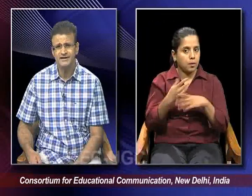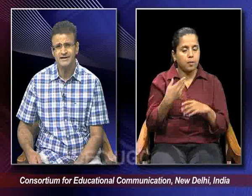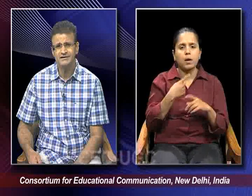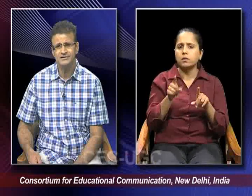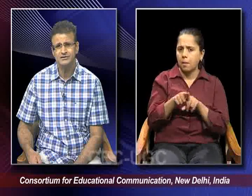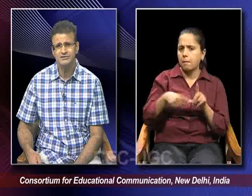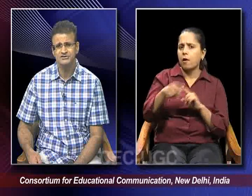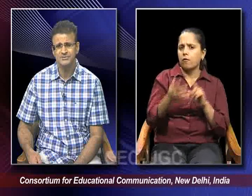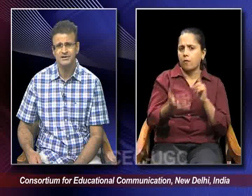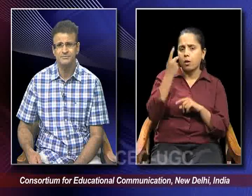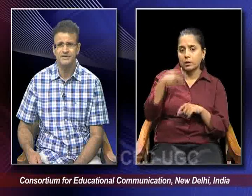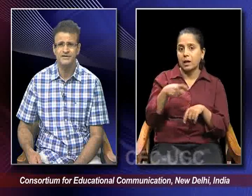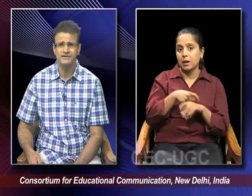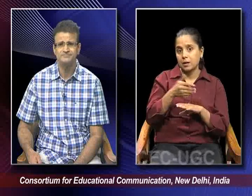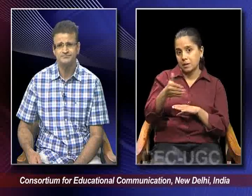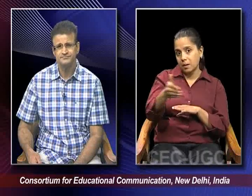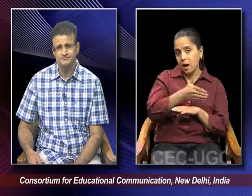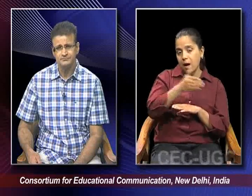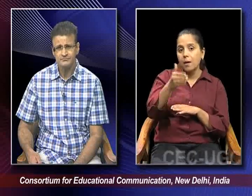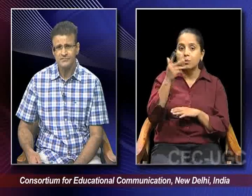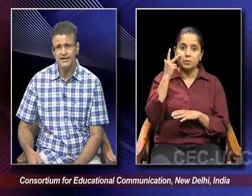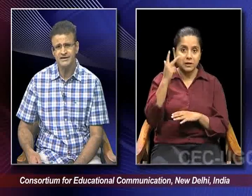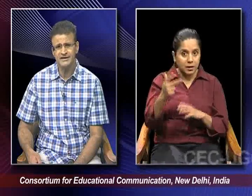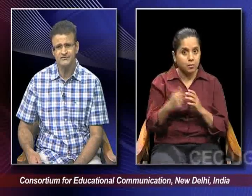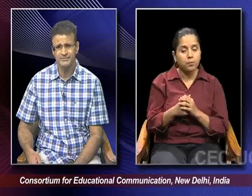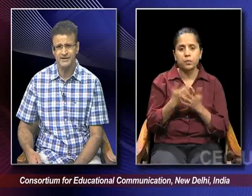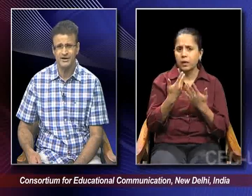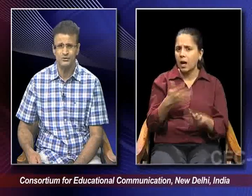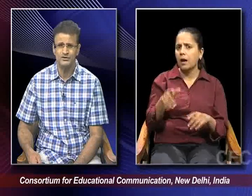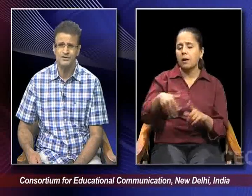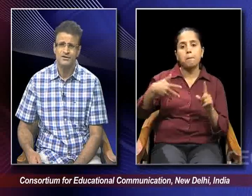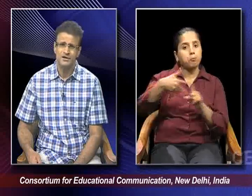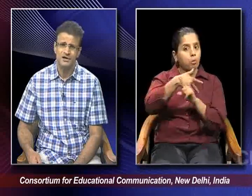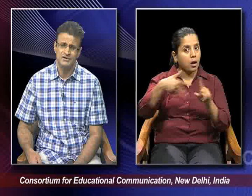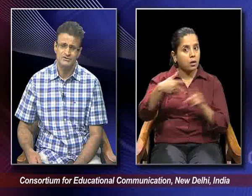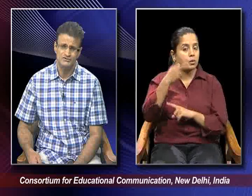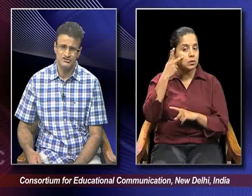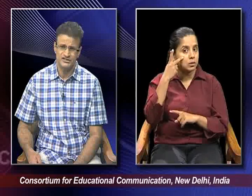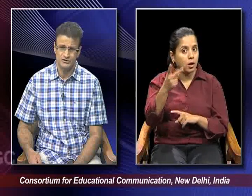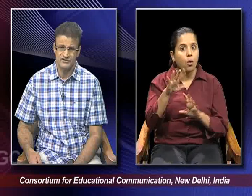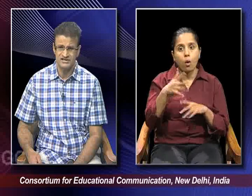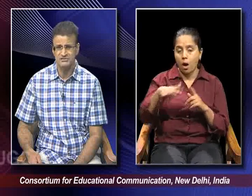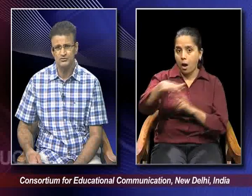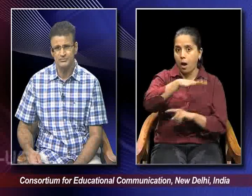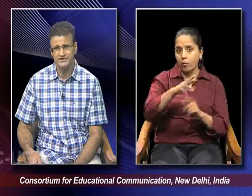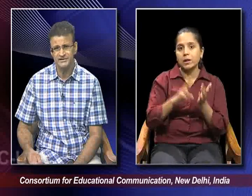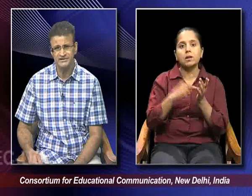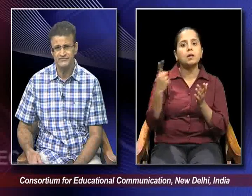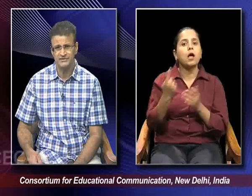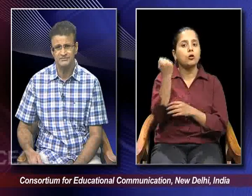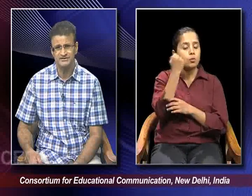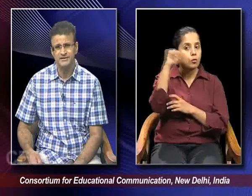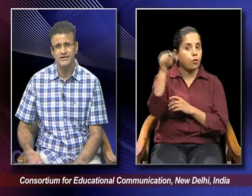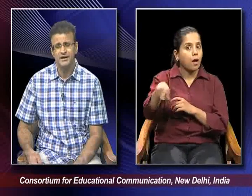find that during this particular period, any kind of a background which was there of the national movement in